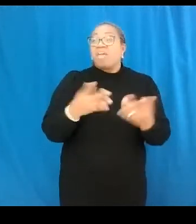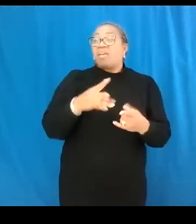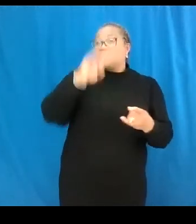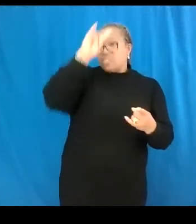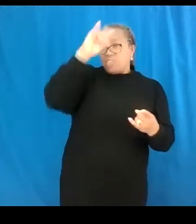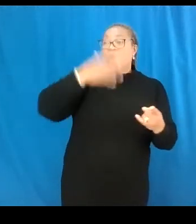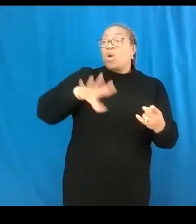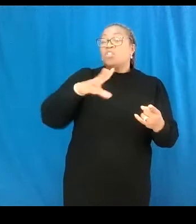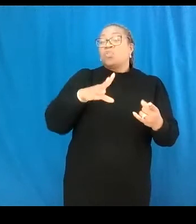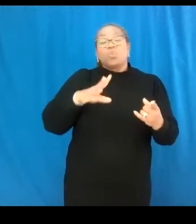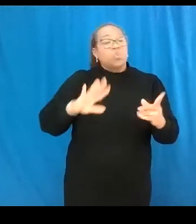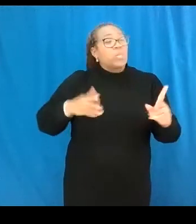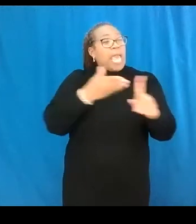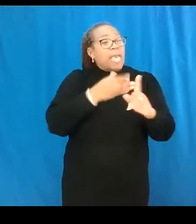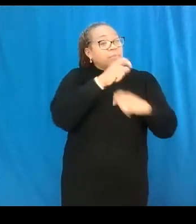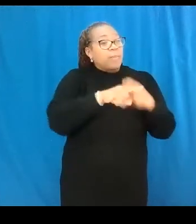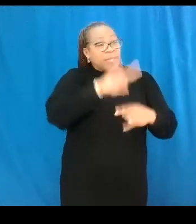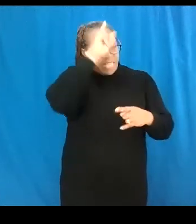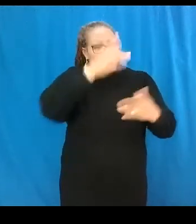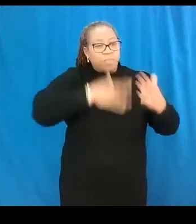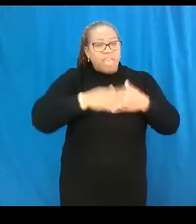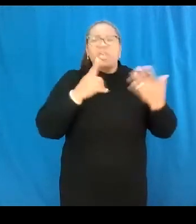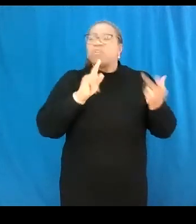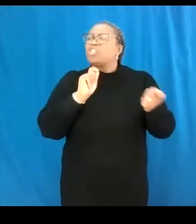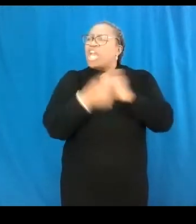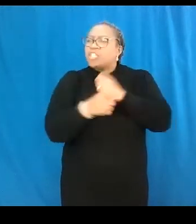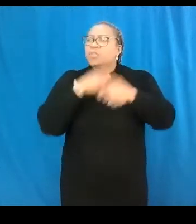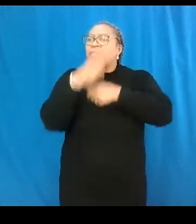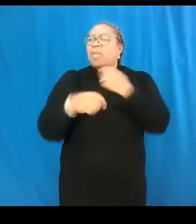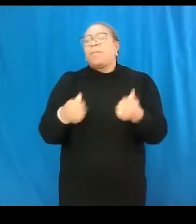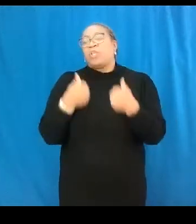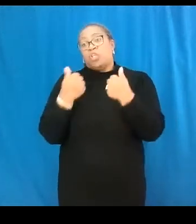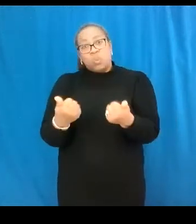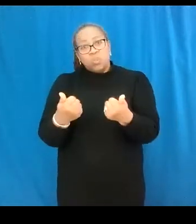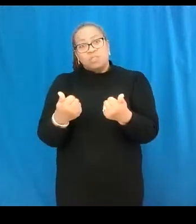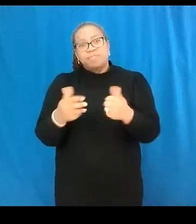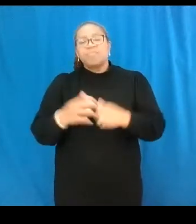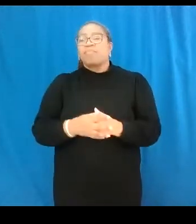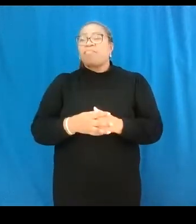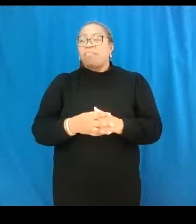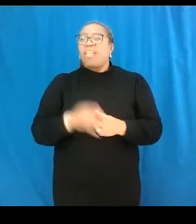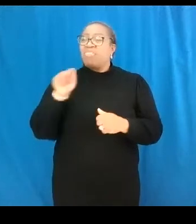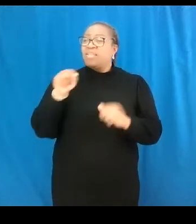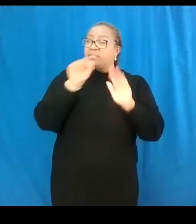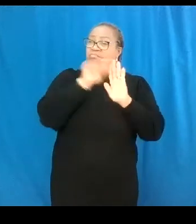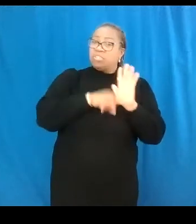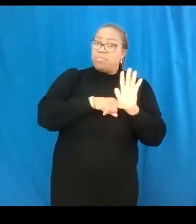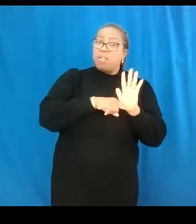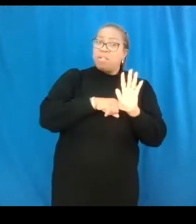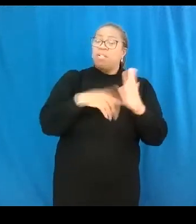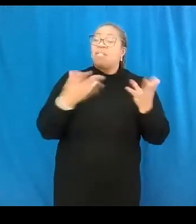into an understanding of who Jesus is. Because this is the very principle of